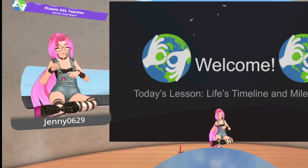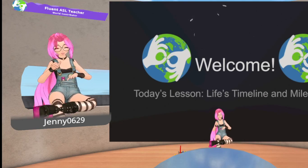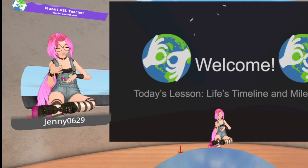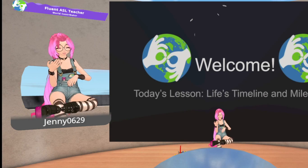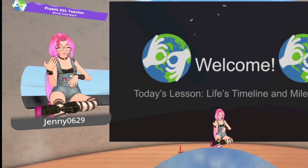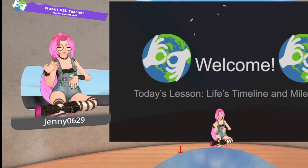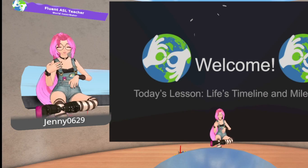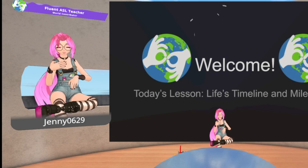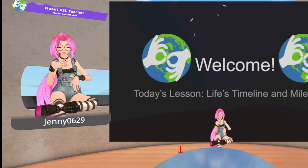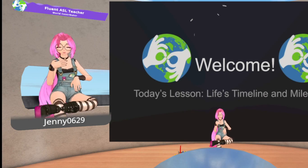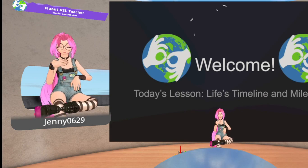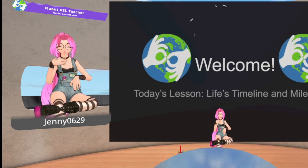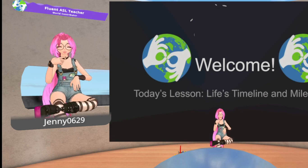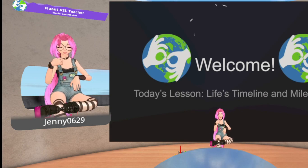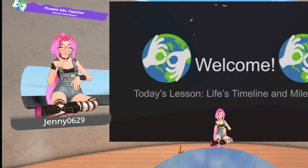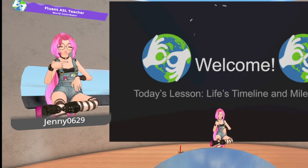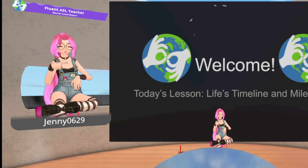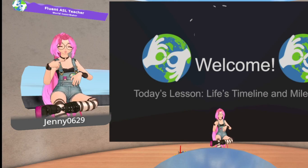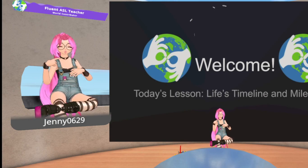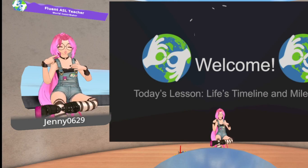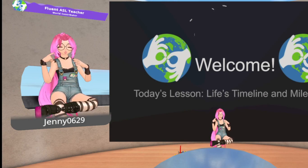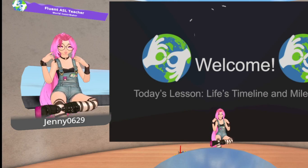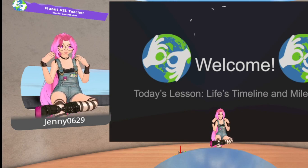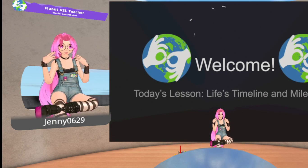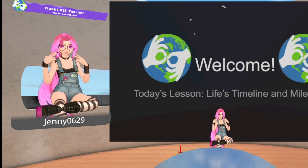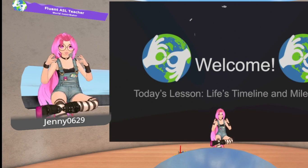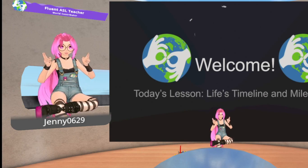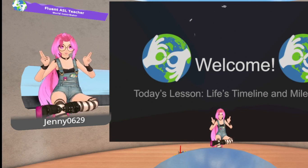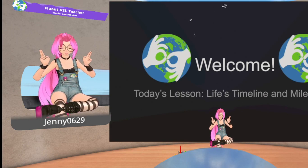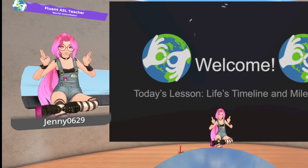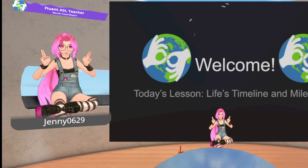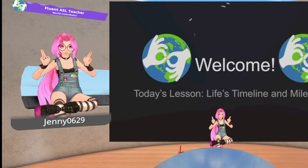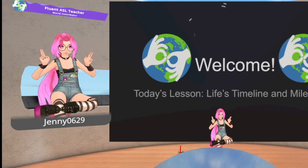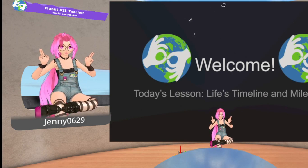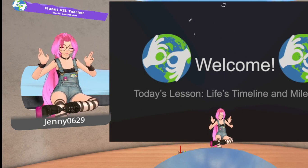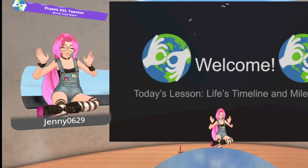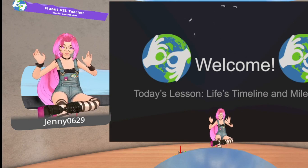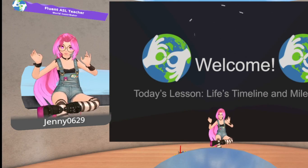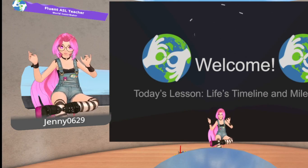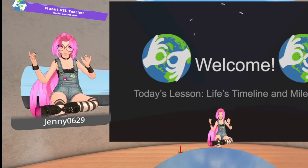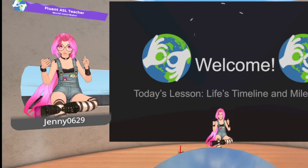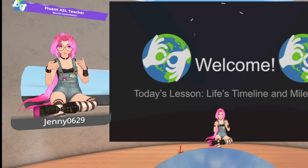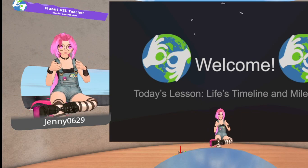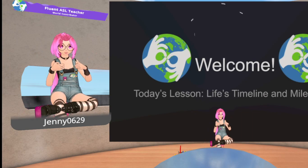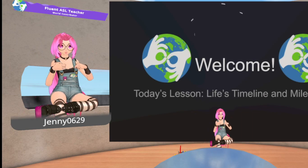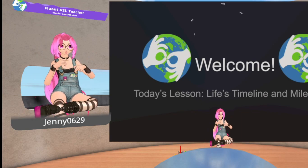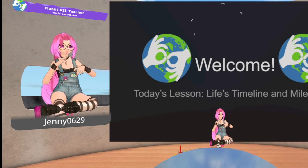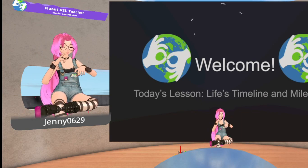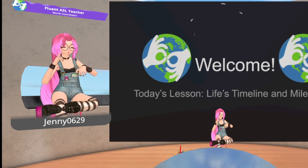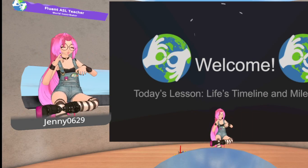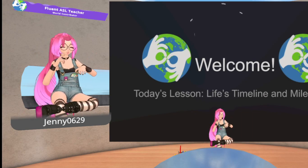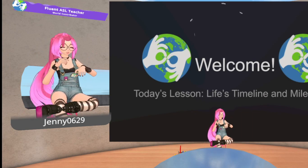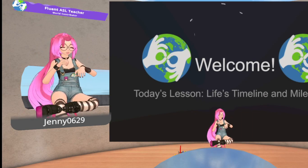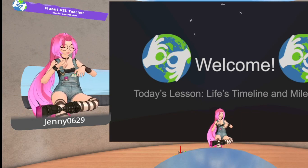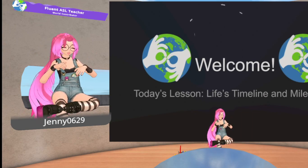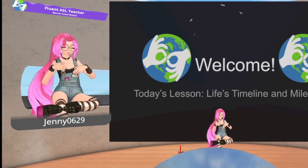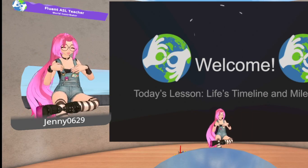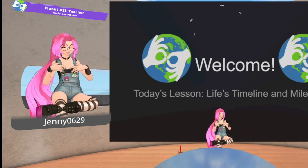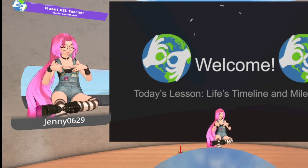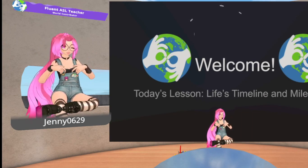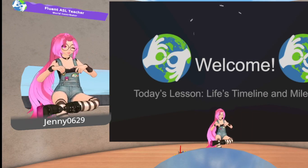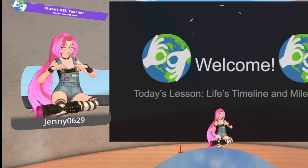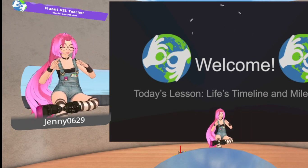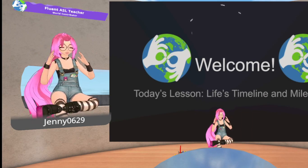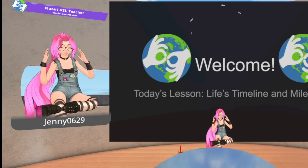from the same thing I said before of when you can hear, you kind of are hyper aware of every little thing around you, but when you're deaf, you just don't